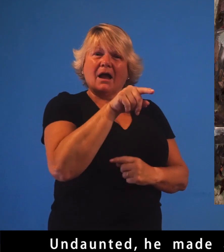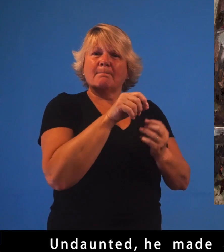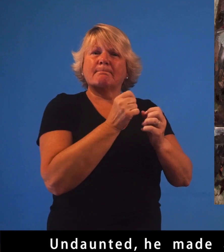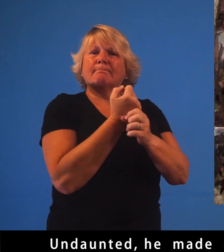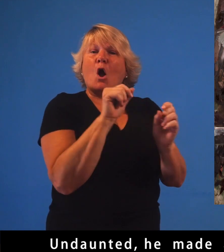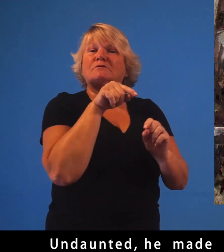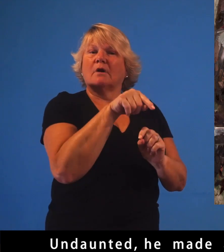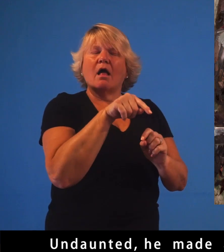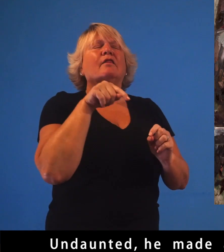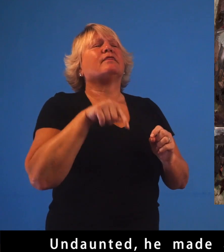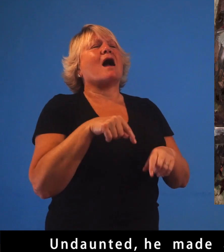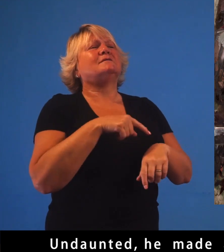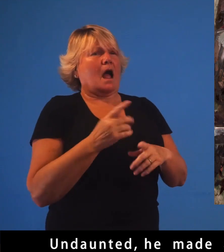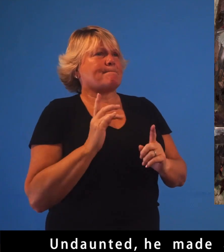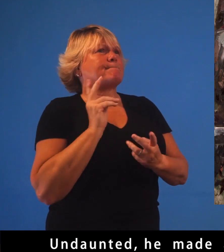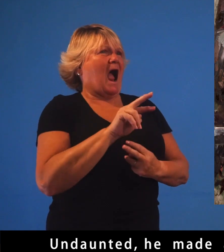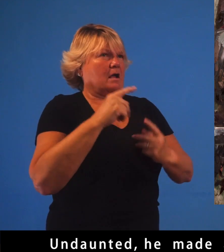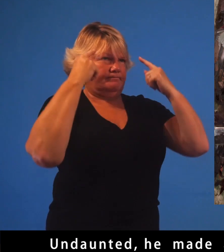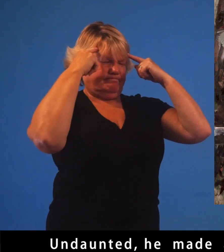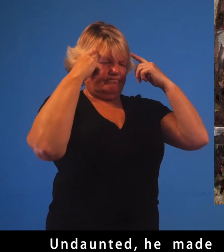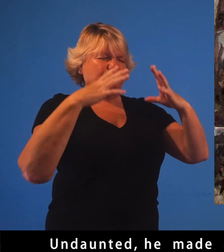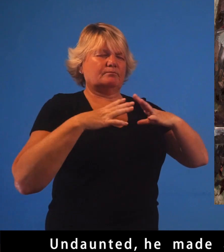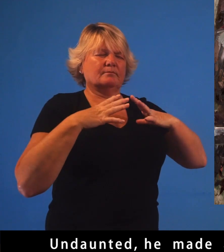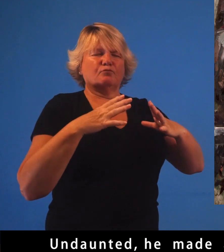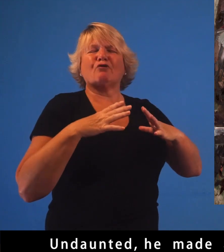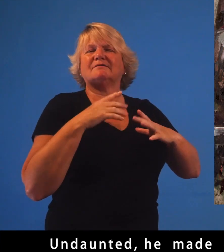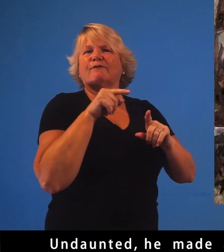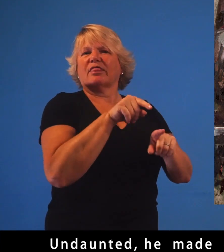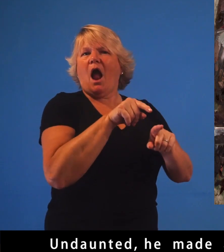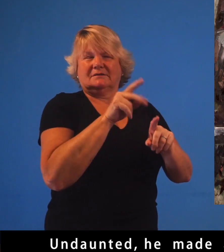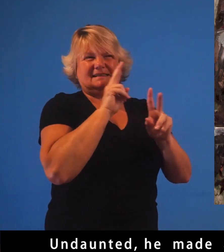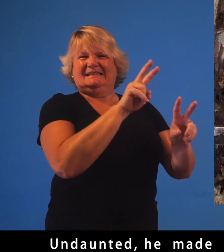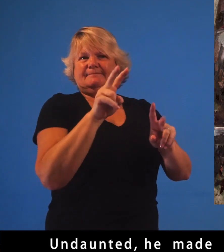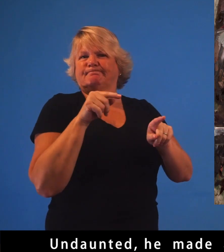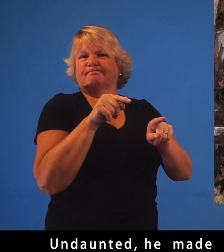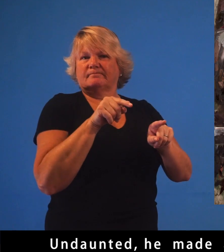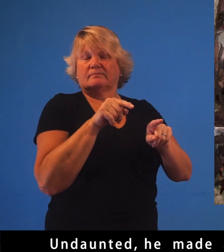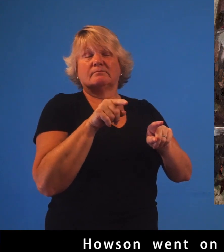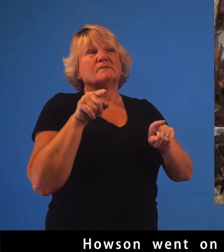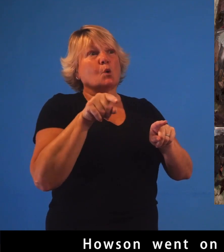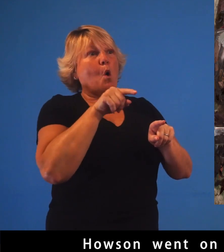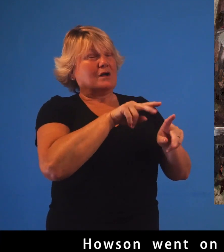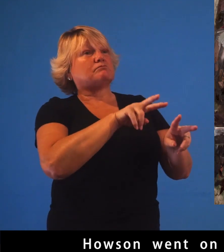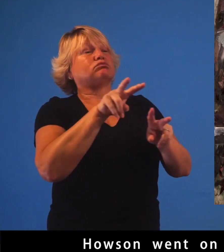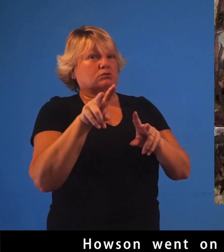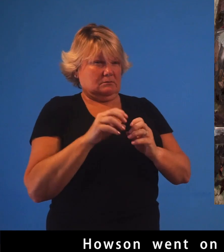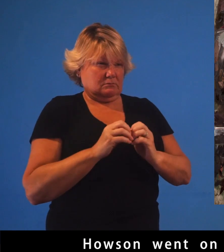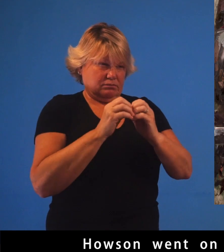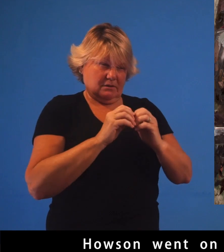Undaunted, he made a second visit to Bosnia, this time better prepared mentally.